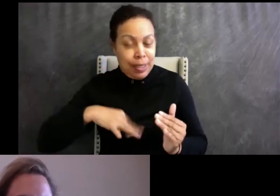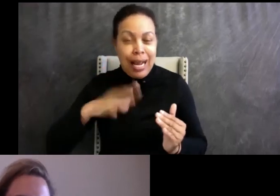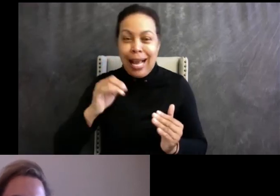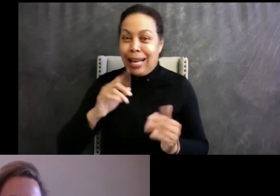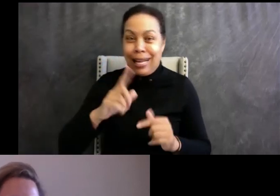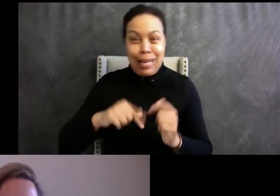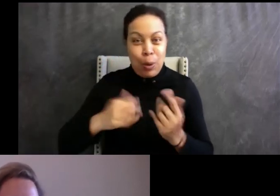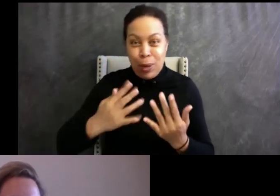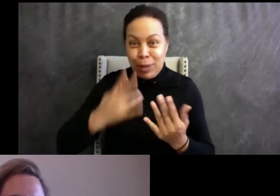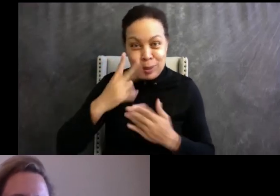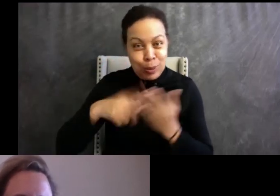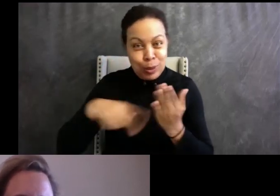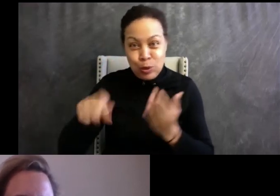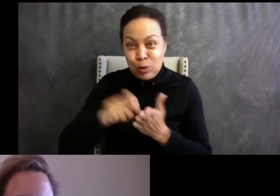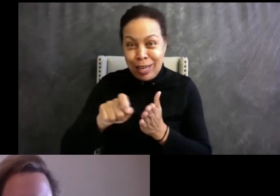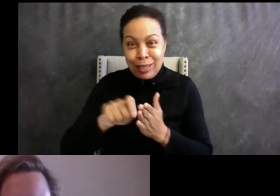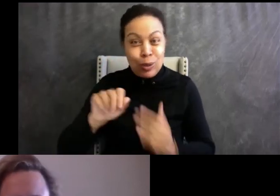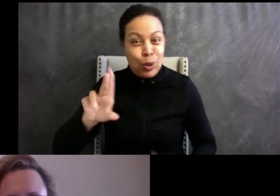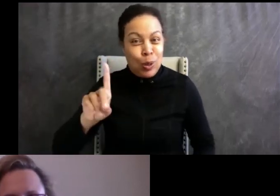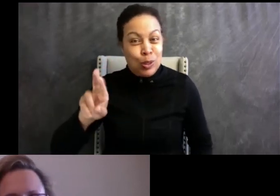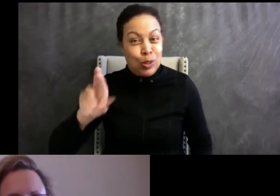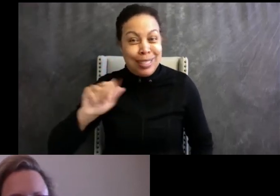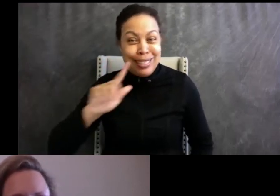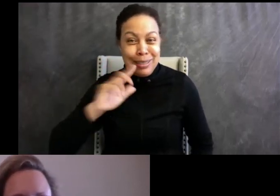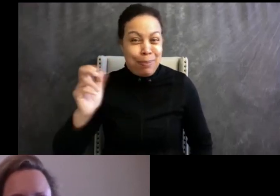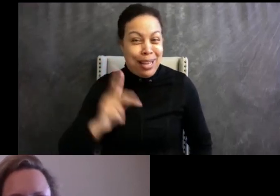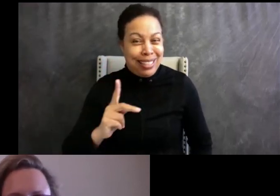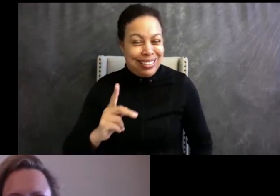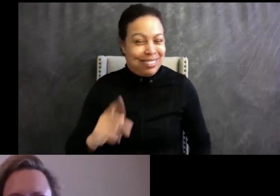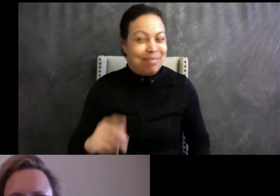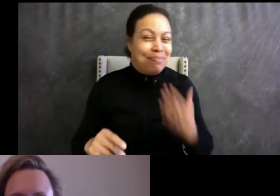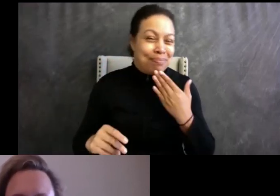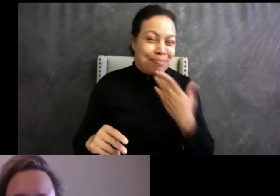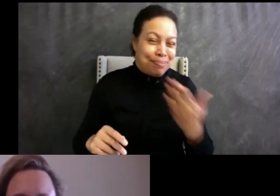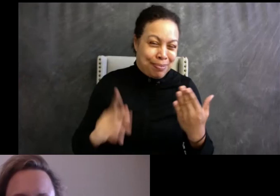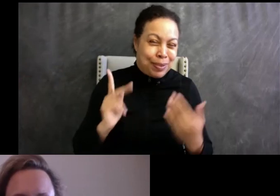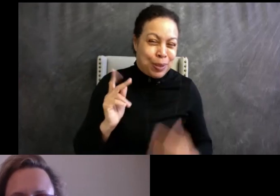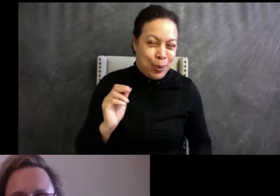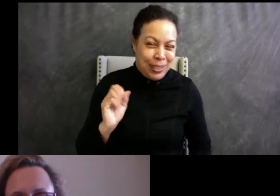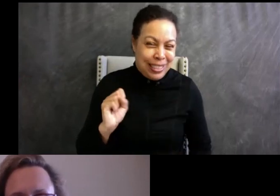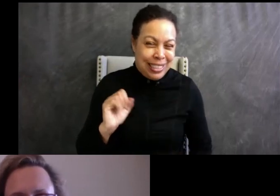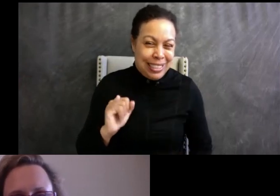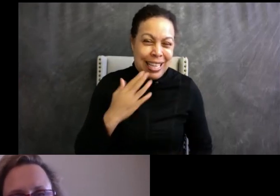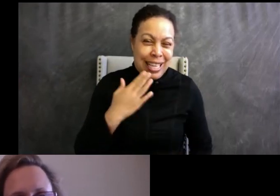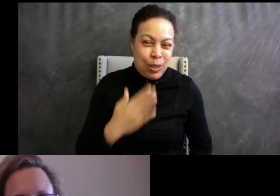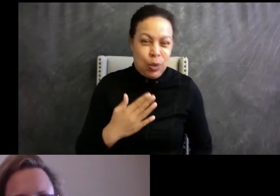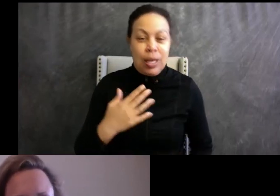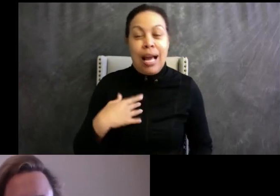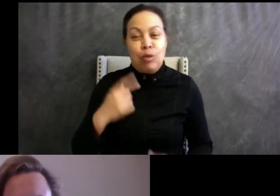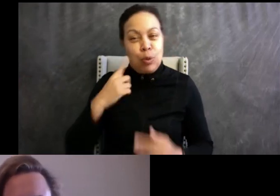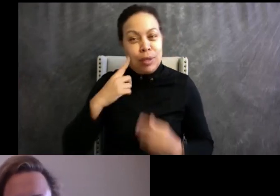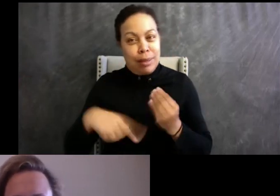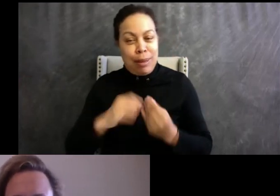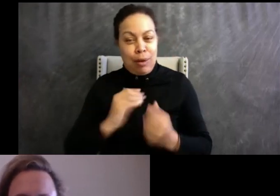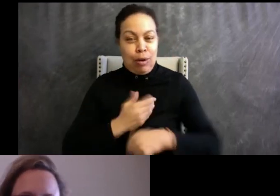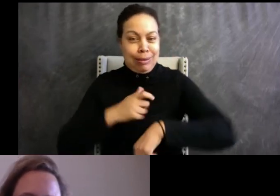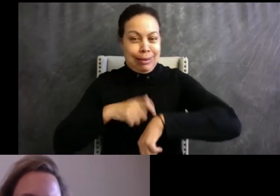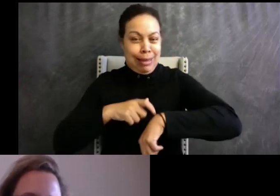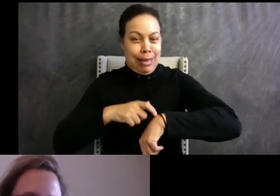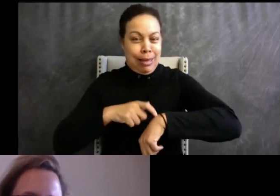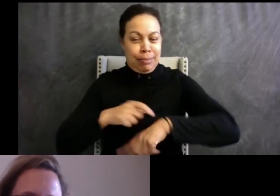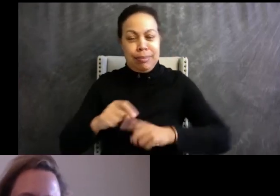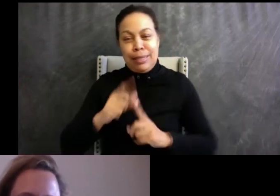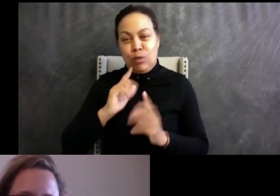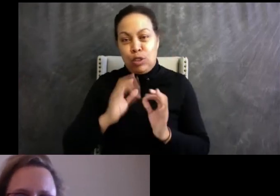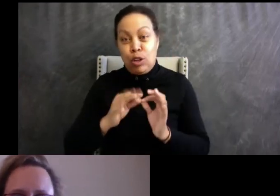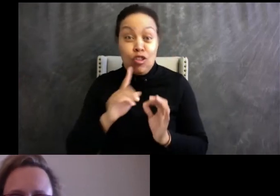back. All right, thank you, Kosi, so much. So we do want to be mindful of our time, especially for interpreters. I feel like we could just go